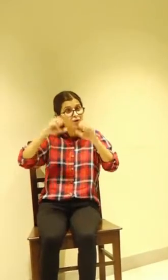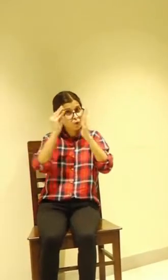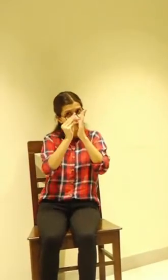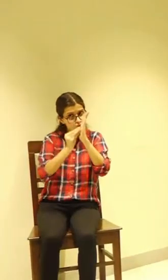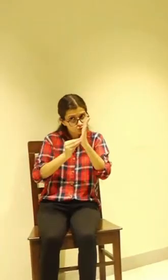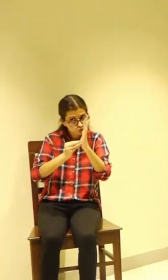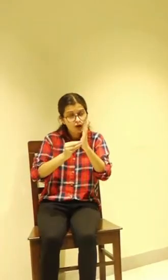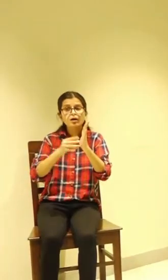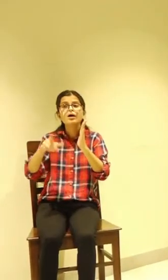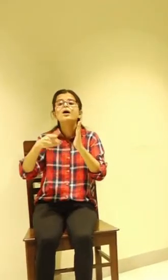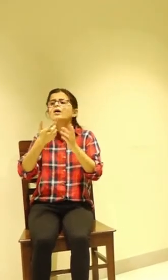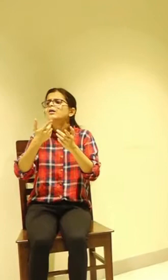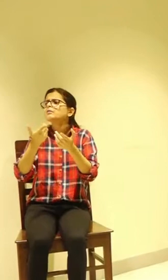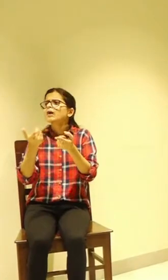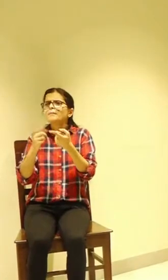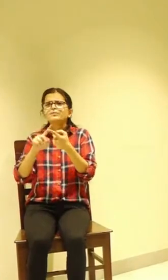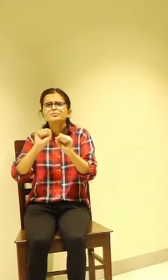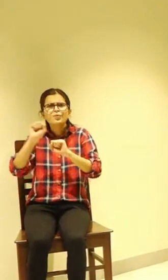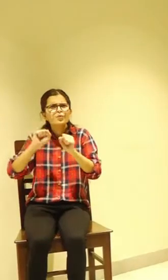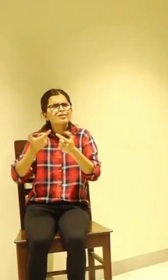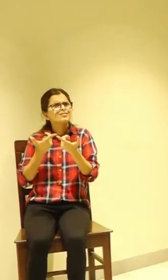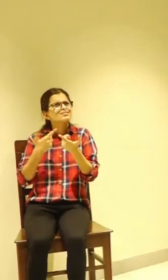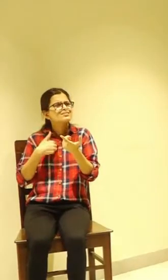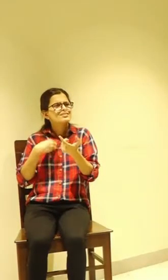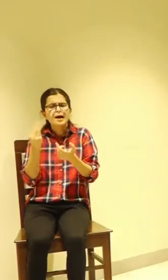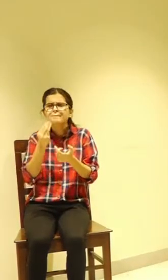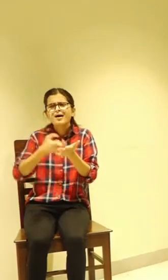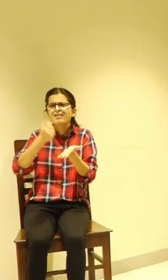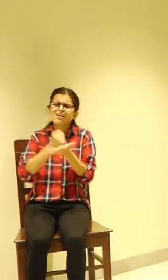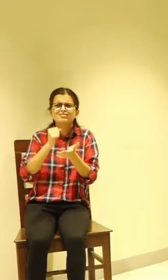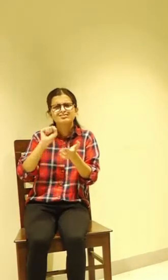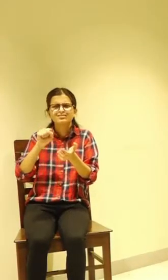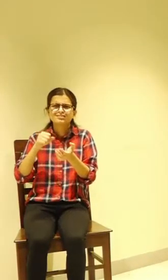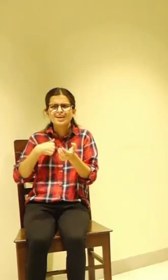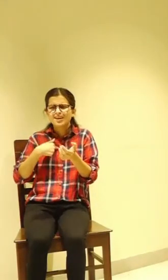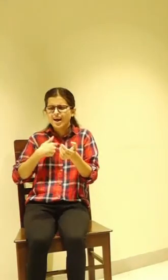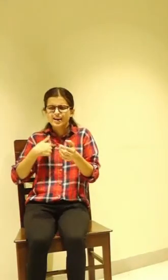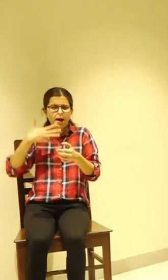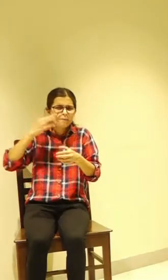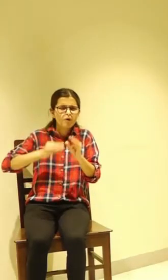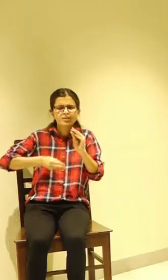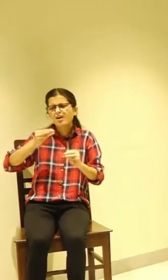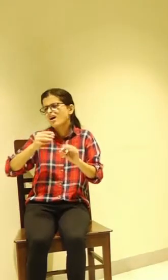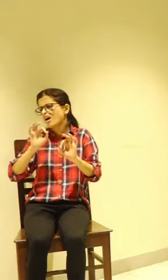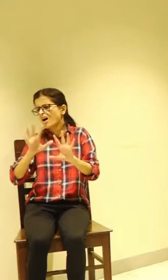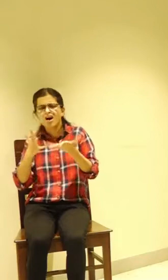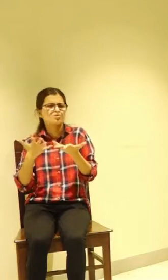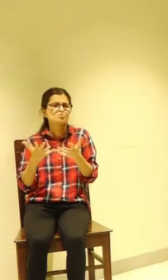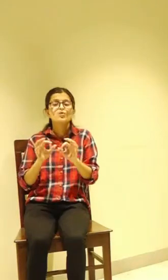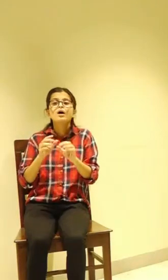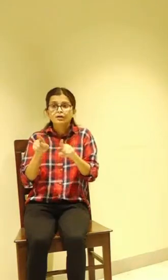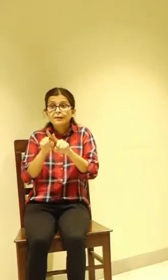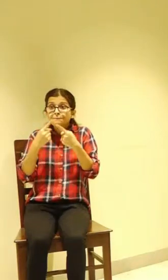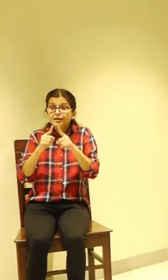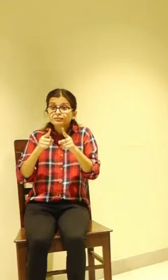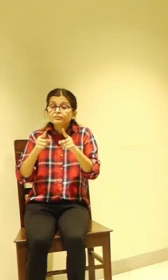without at least getting into the aspect that certain rights are really inessential or not part of 21. Whether we have that platform in